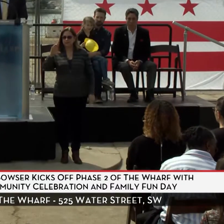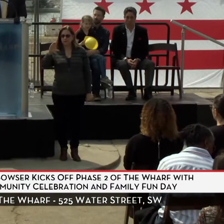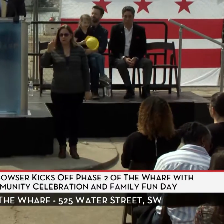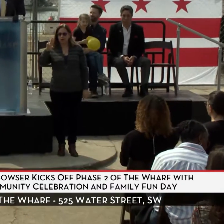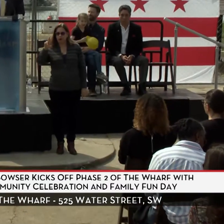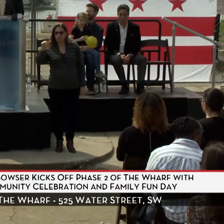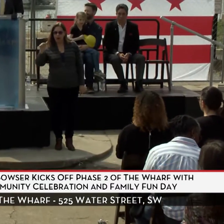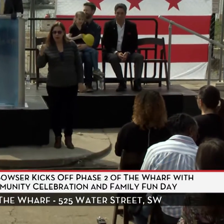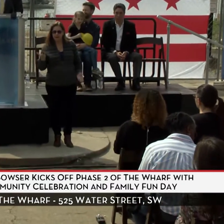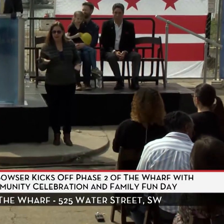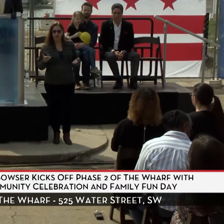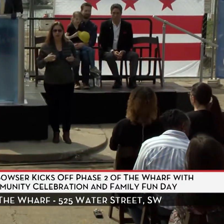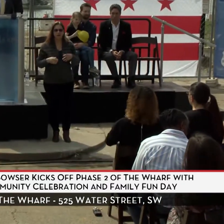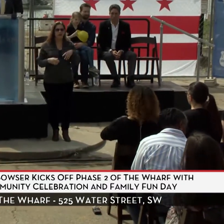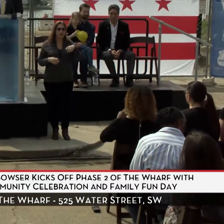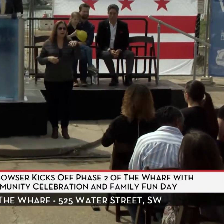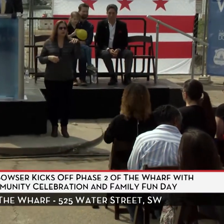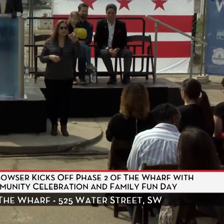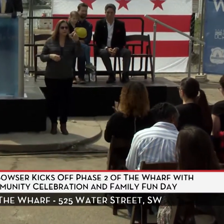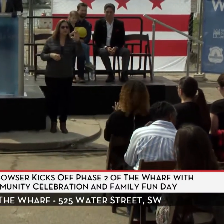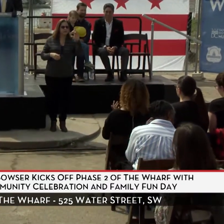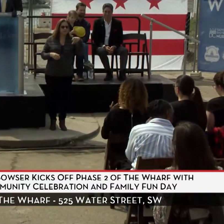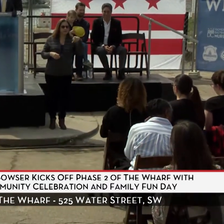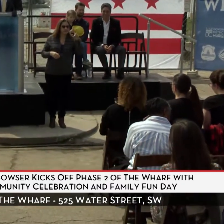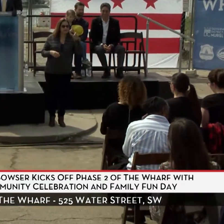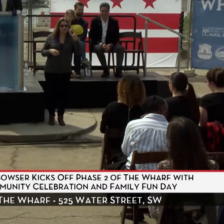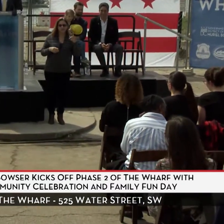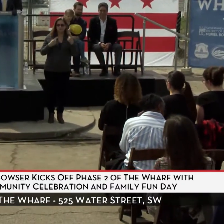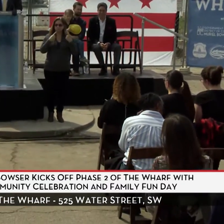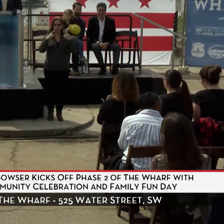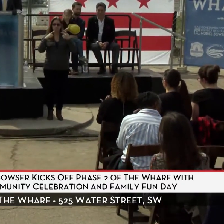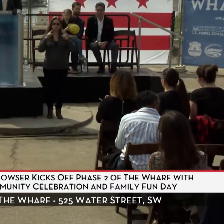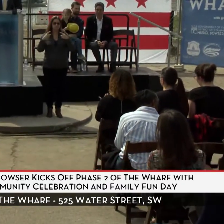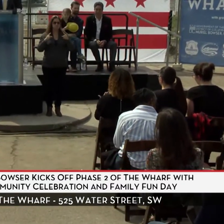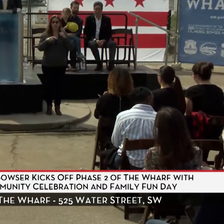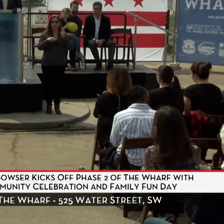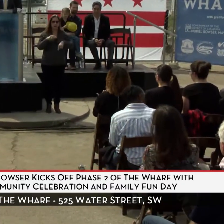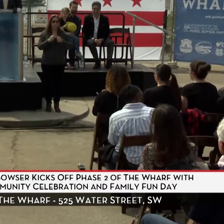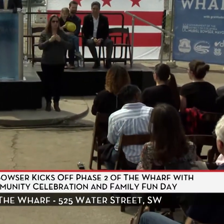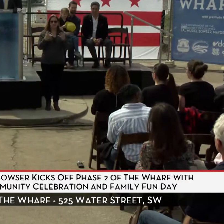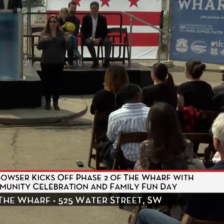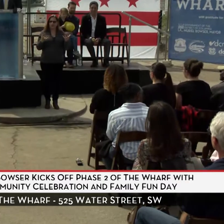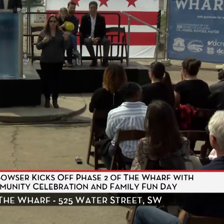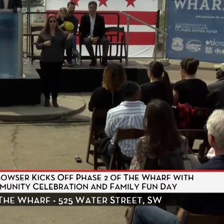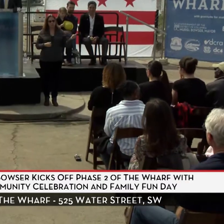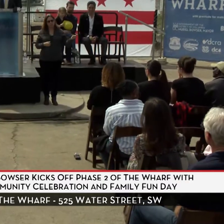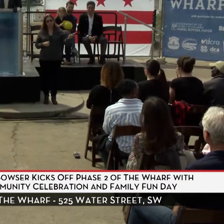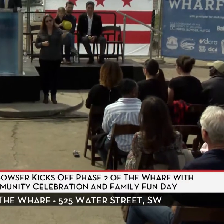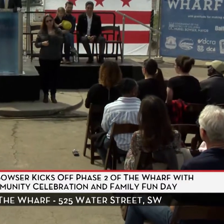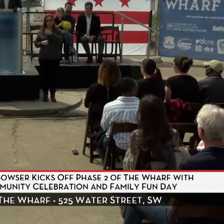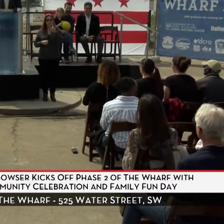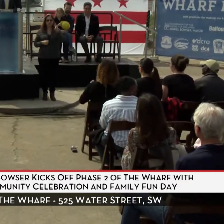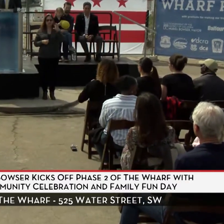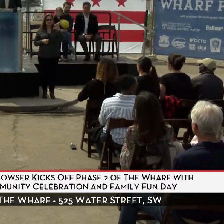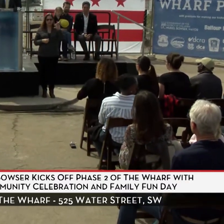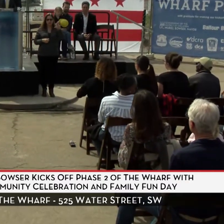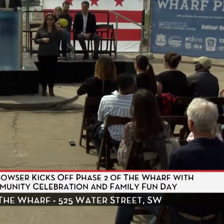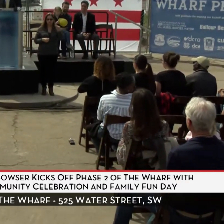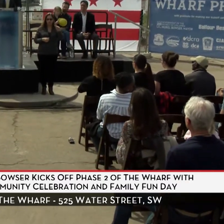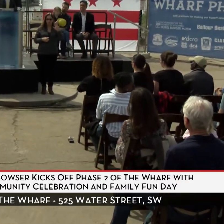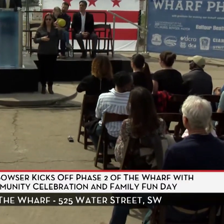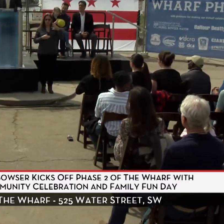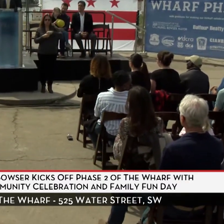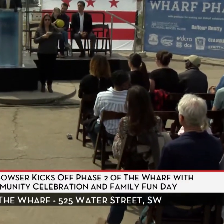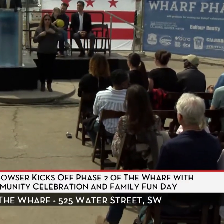who frankly we couldn't live without, and a personal thanks to Mr. Chopra of DCRA for all of his efforts in connection with the